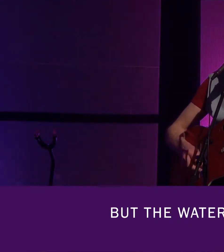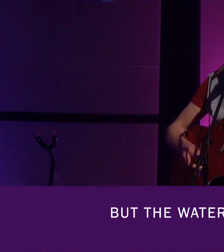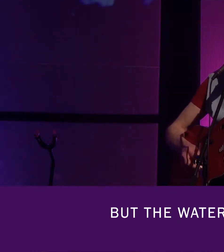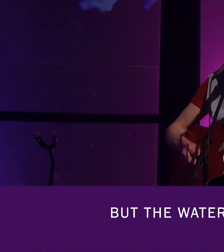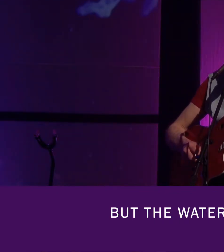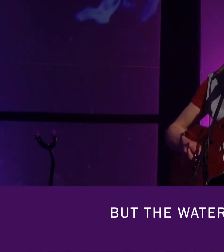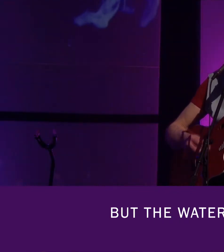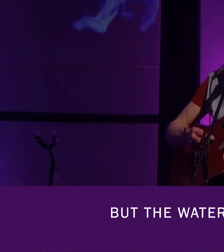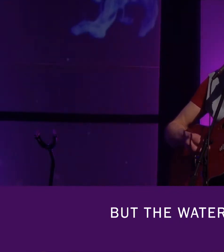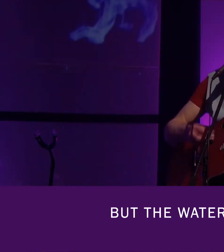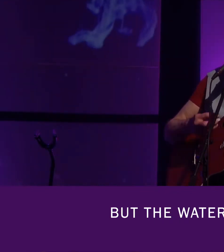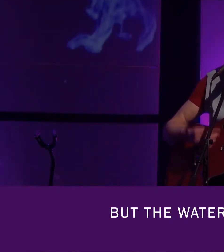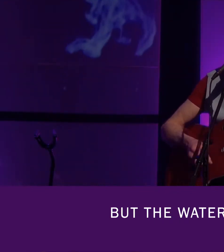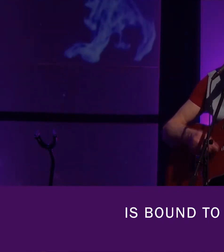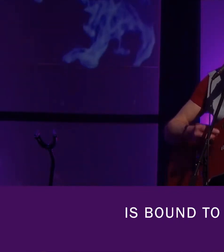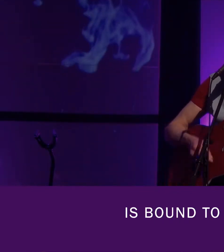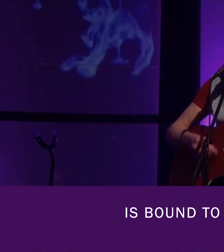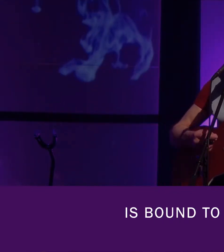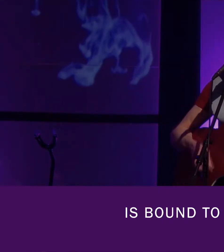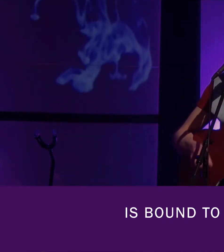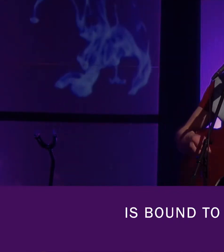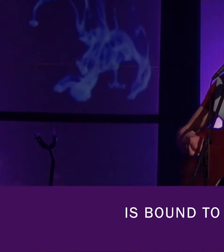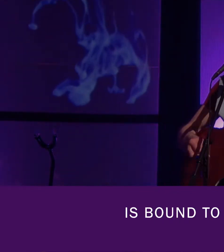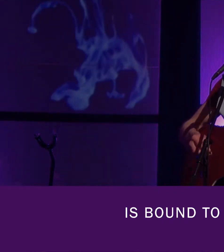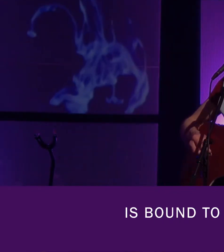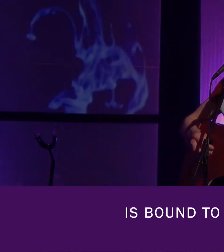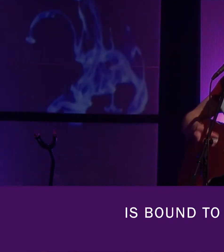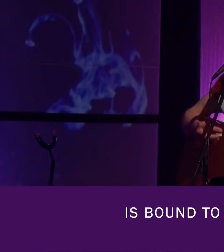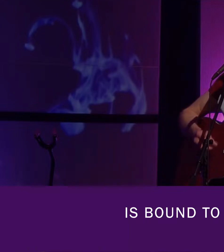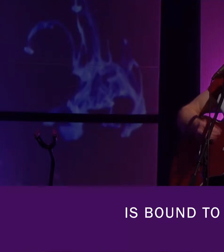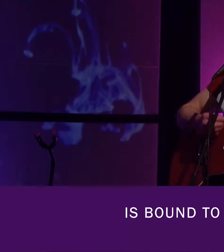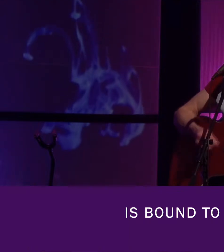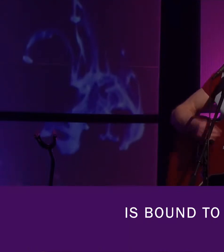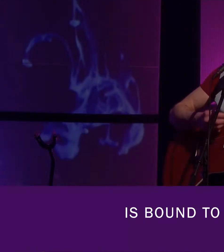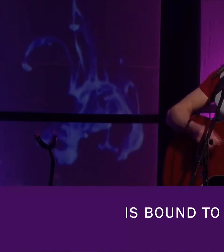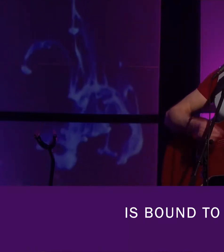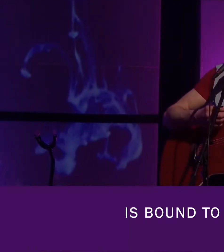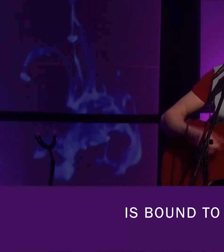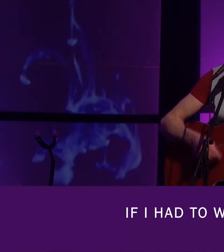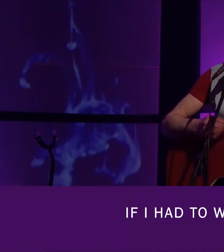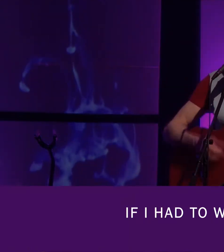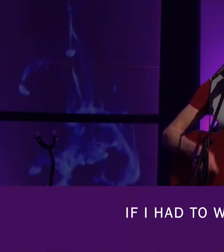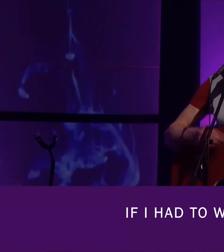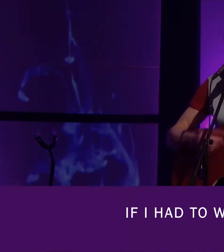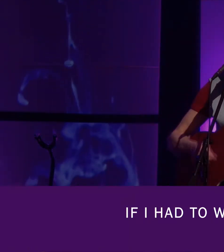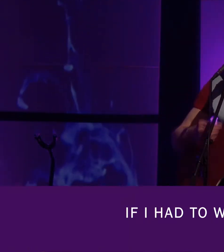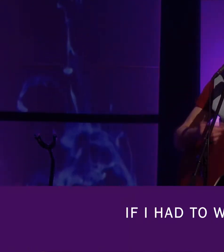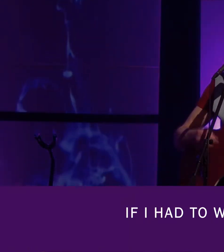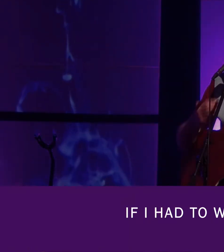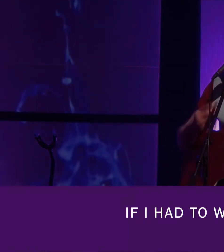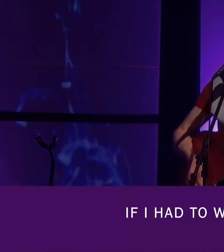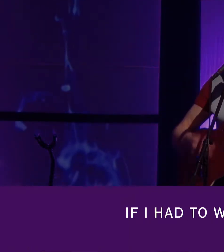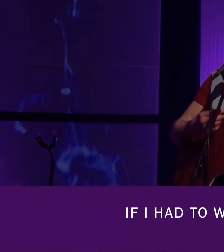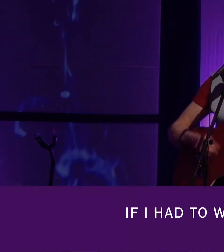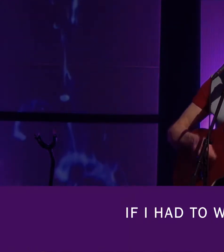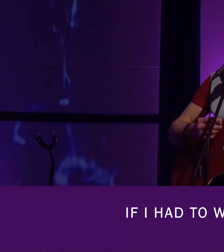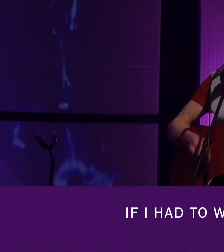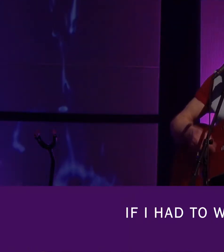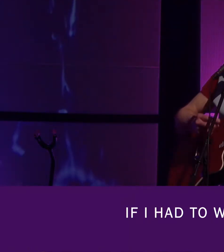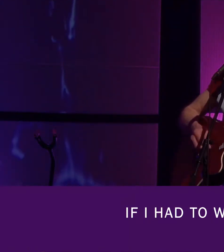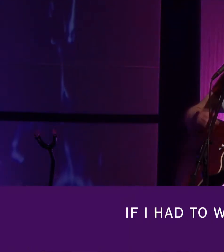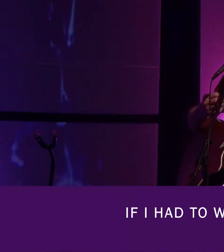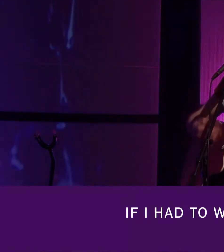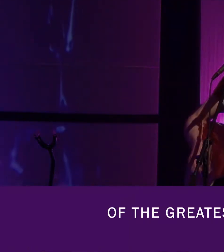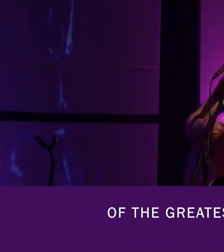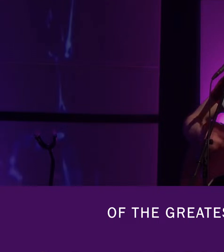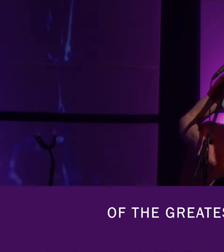water that we need is bound to overtake us. If I had to write a